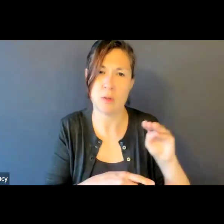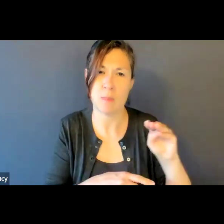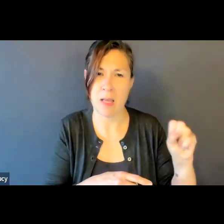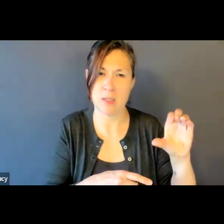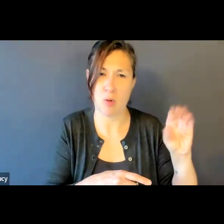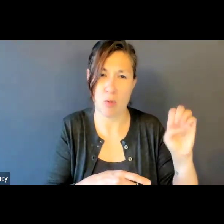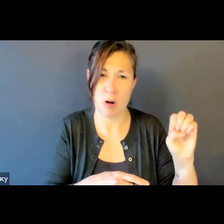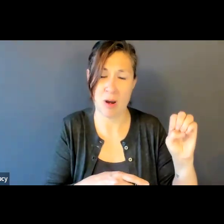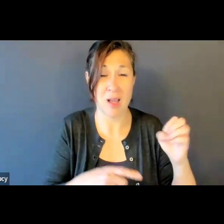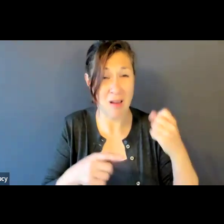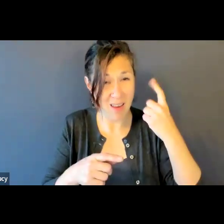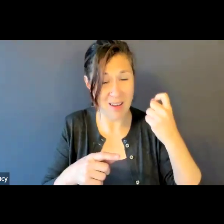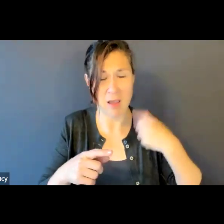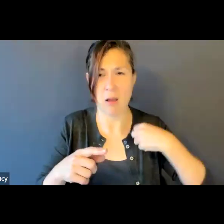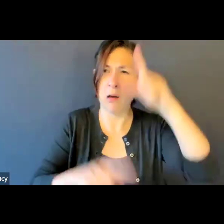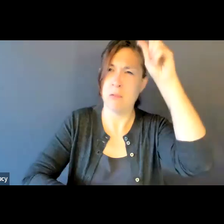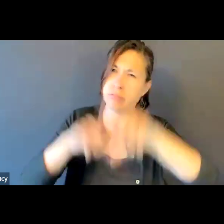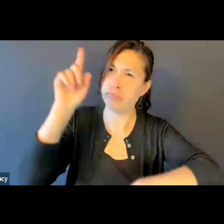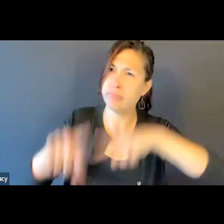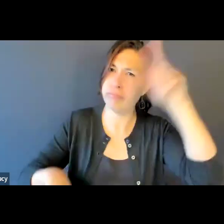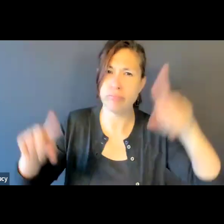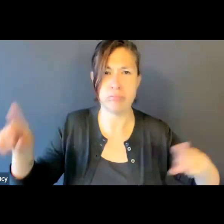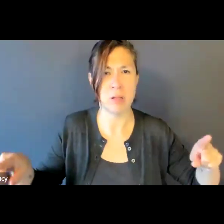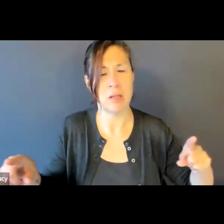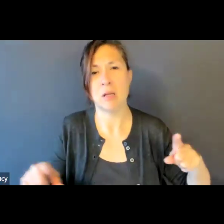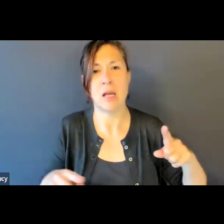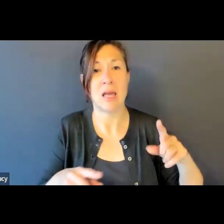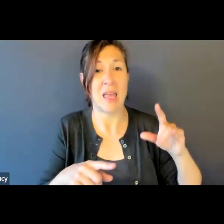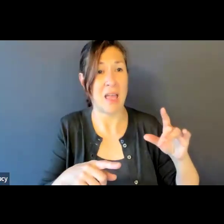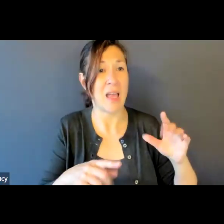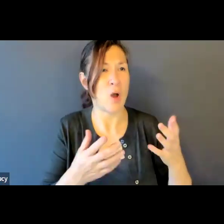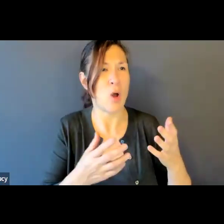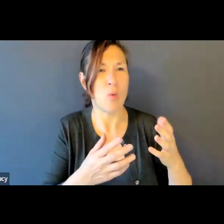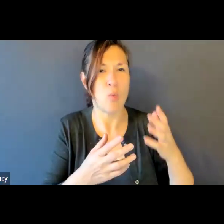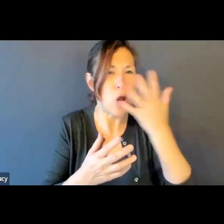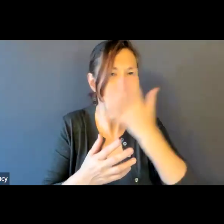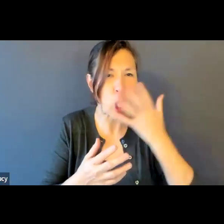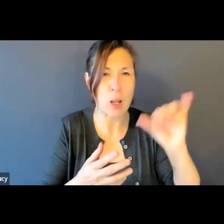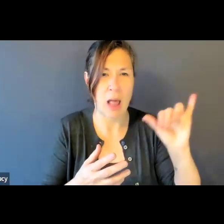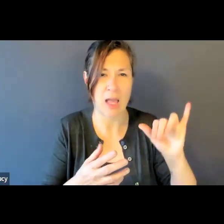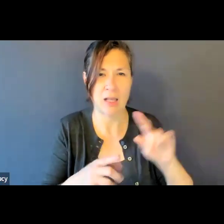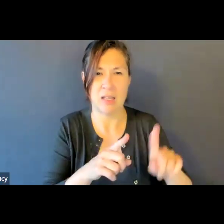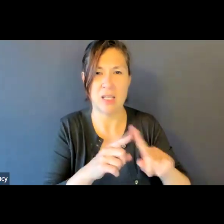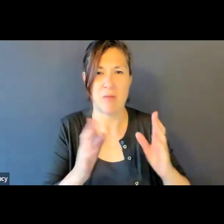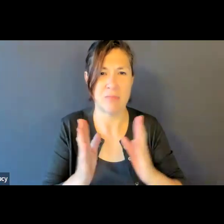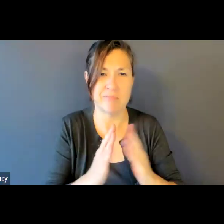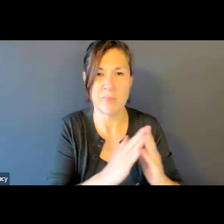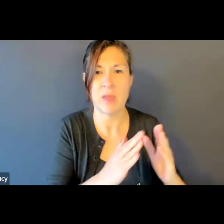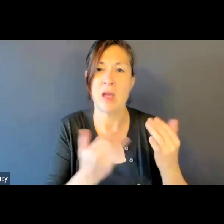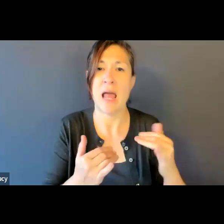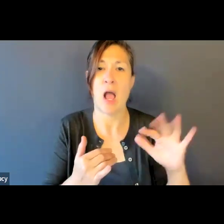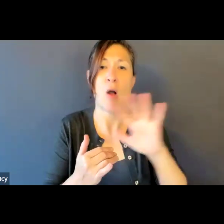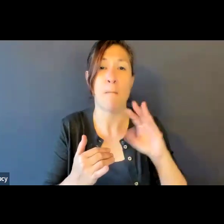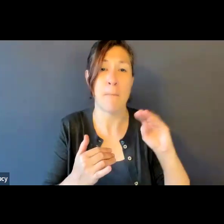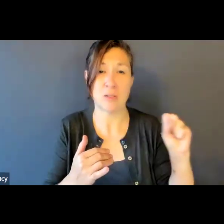massive variability in MassCore attainment across districts. Just a quick scan of particularly the urban districts in the state right now, you